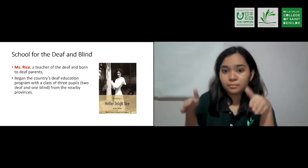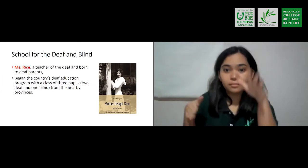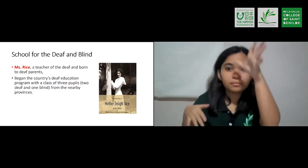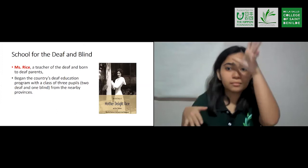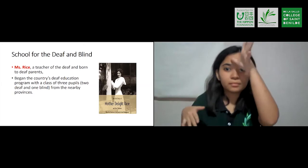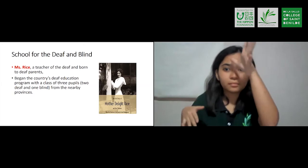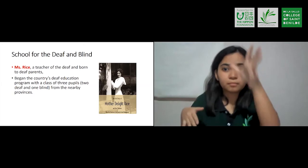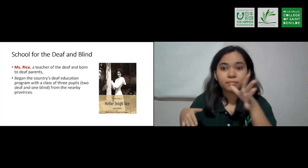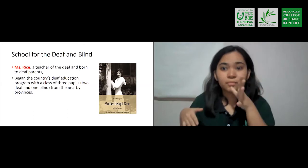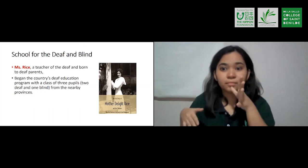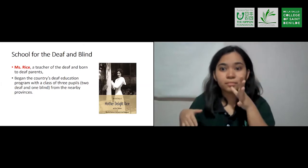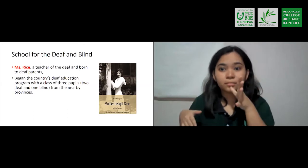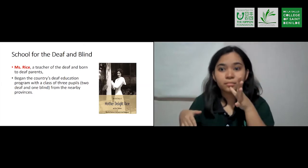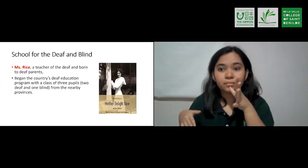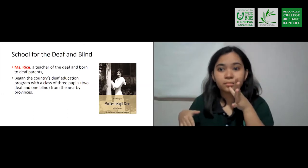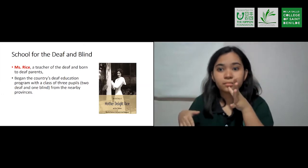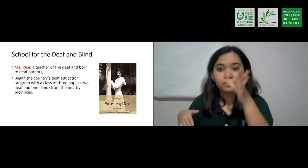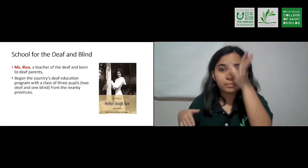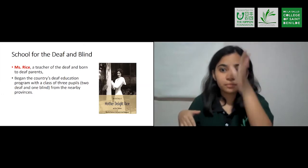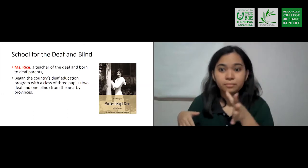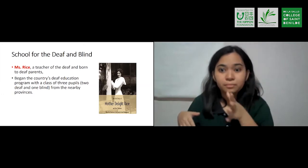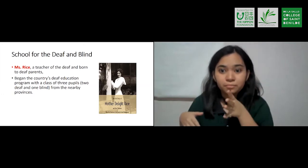Perhaps they were farming atis.